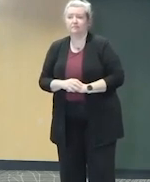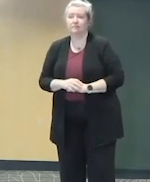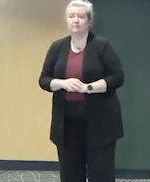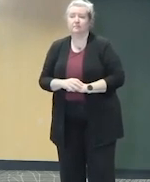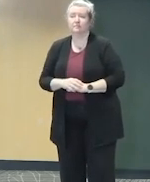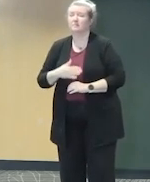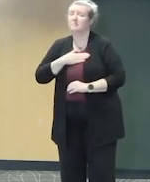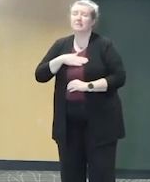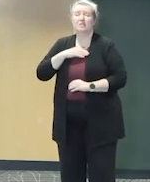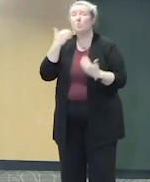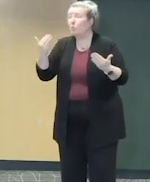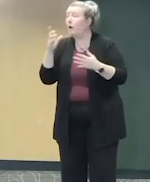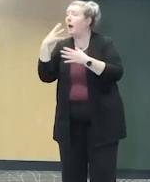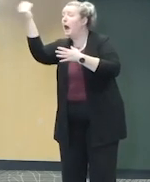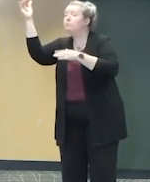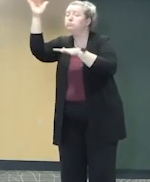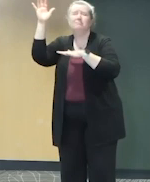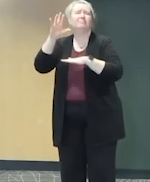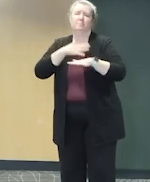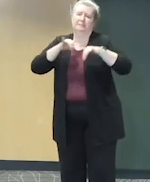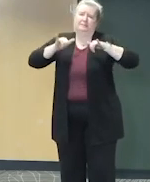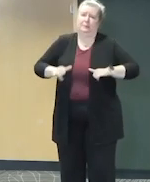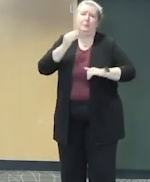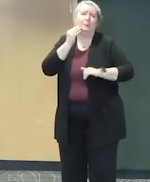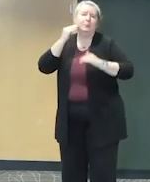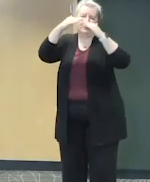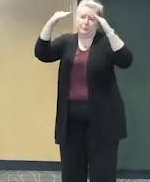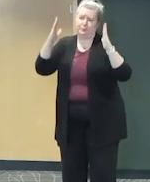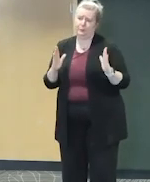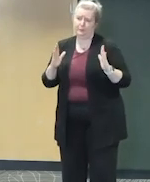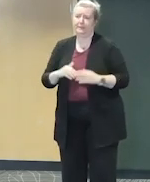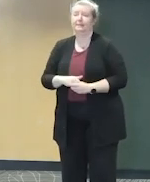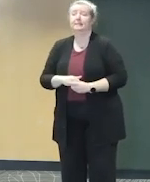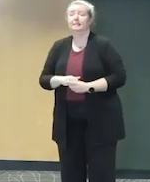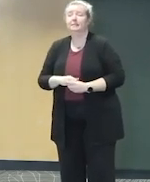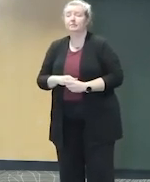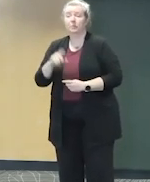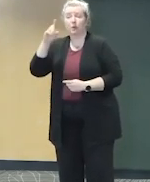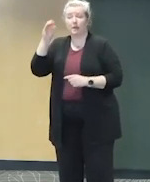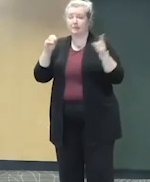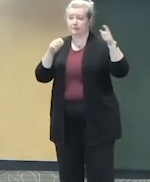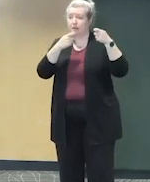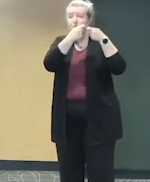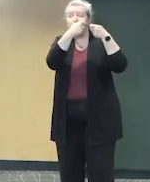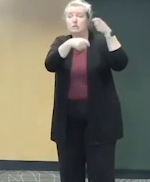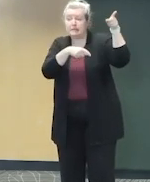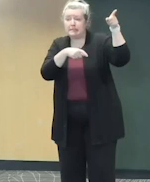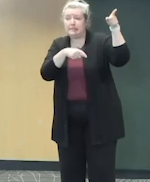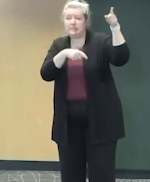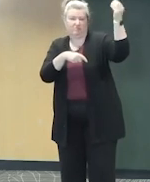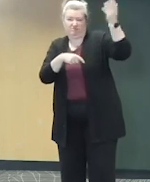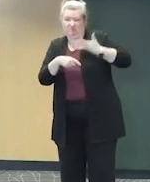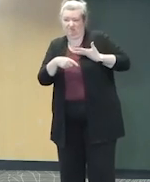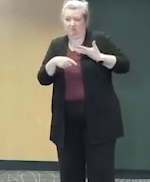out. Stay off the roads. One of the utilities with whom I was in touch earlier today said their biggest concern is not